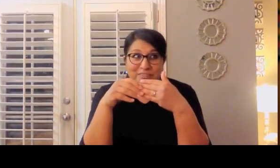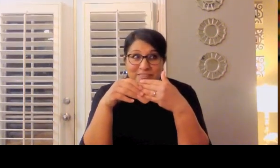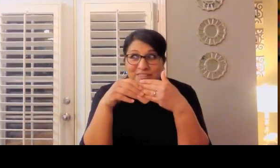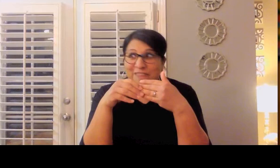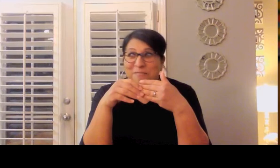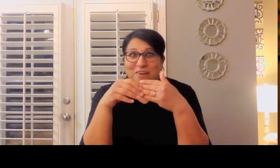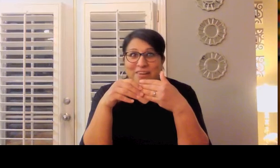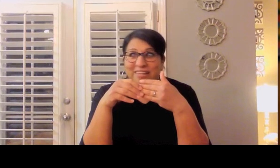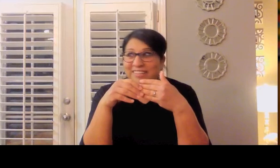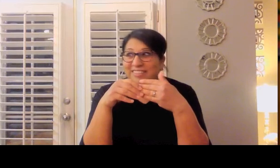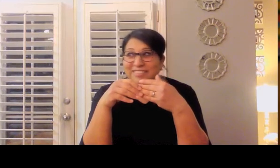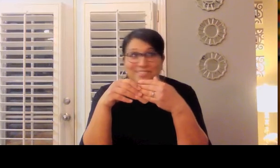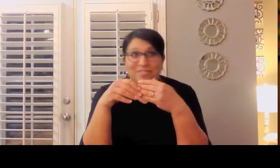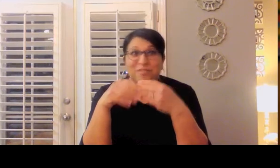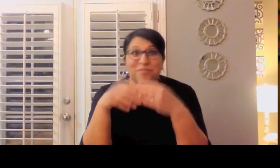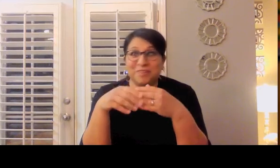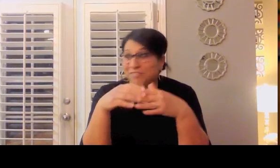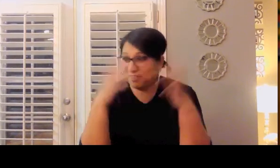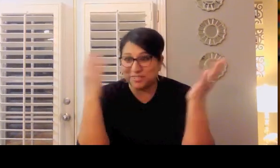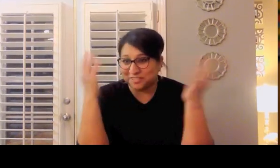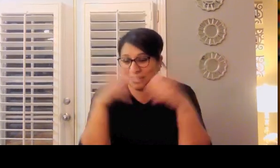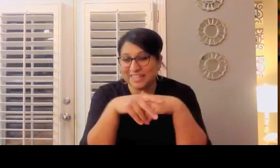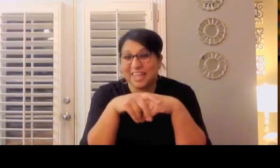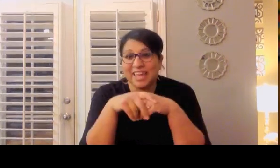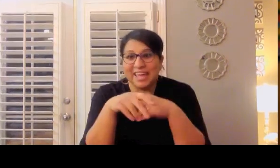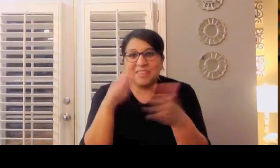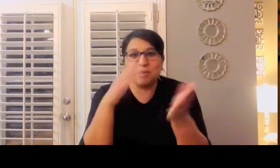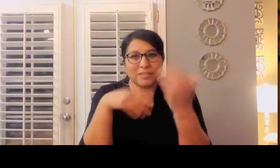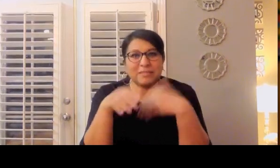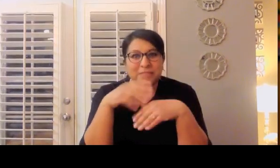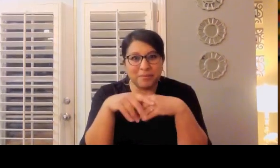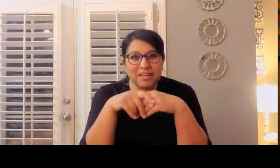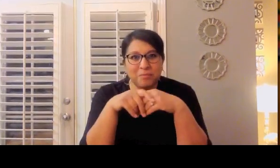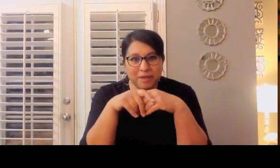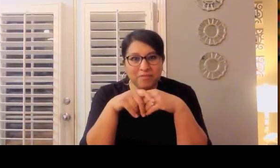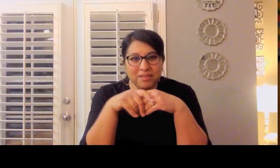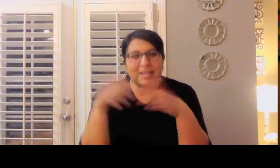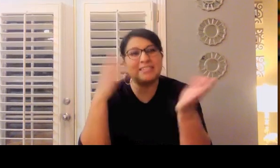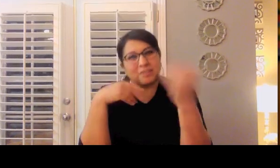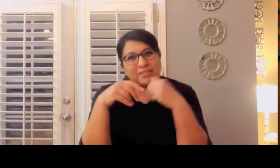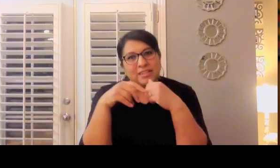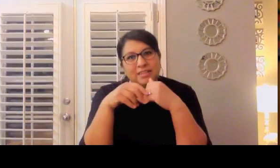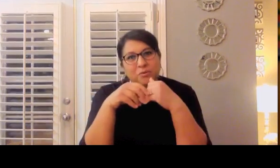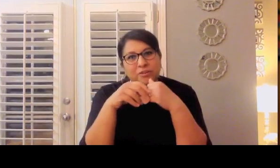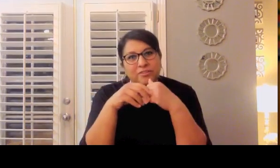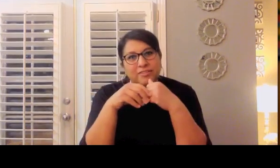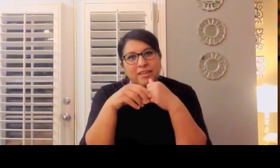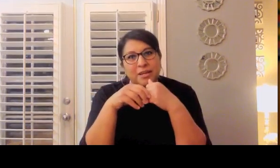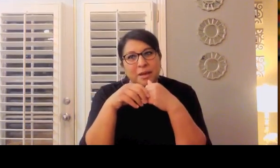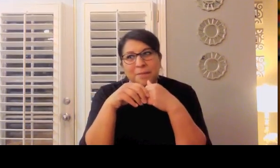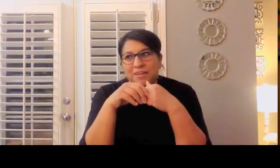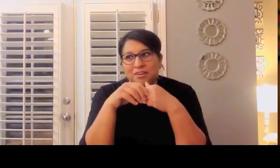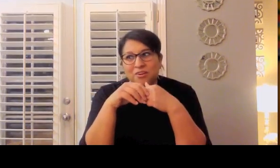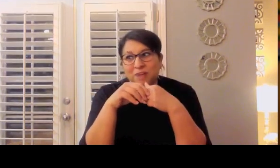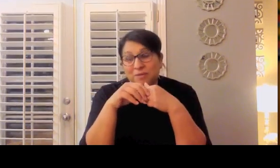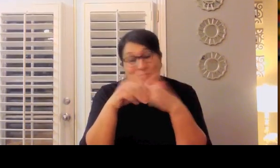were still having parties, still doing whatever they were doing. And then when September came around, I started taking orders again.